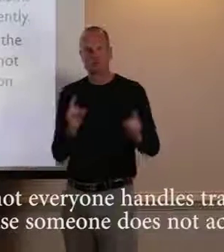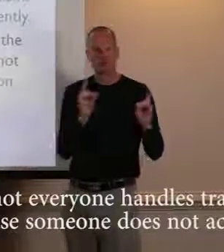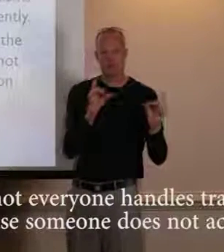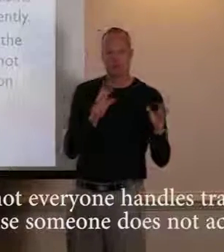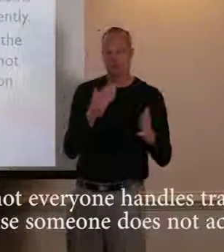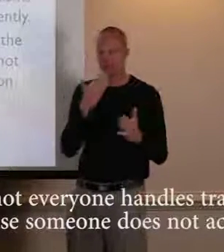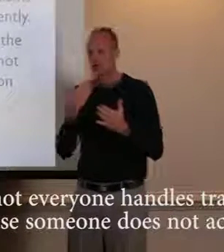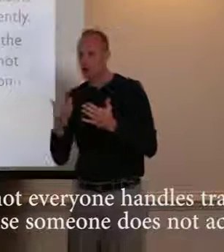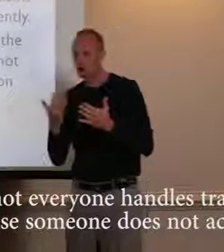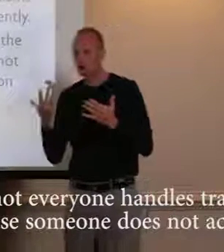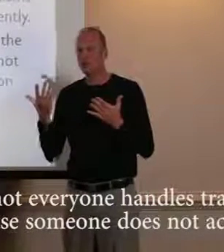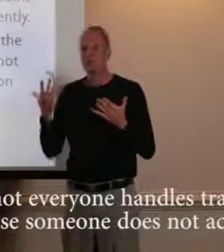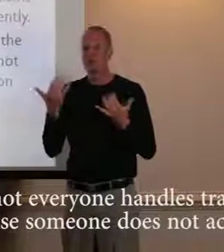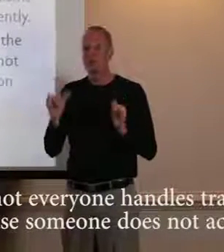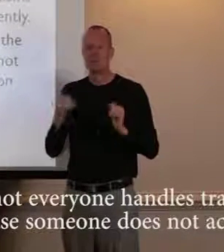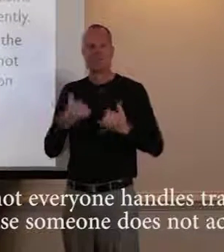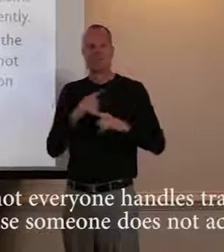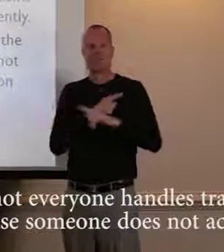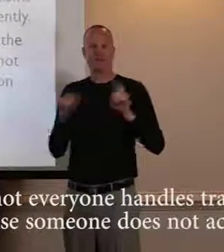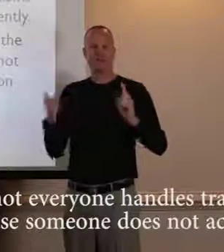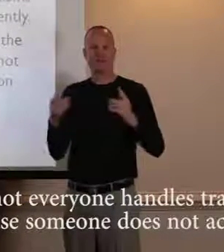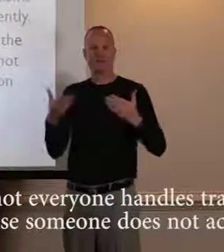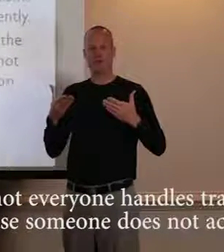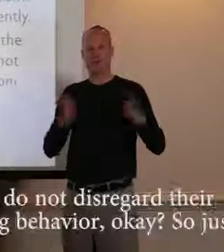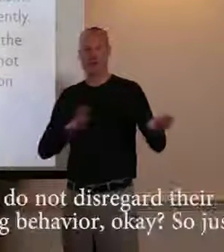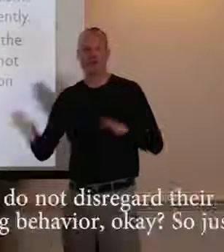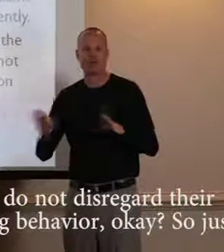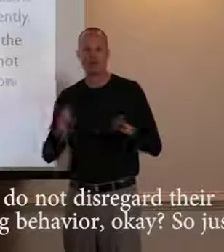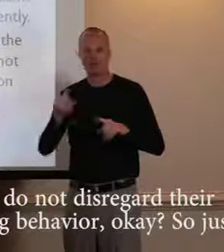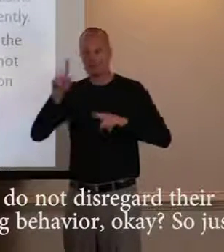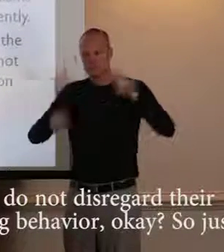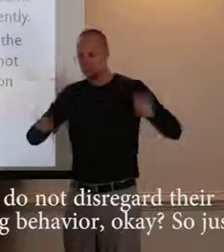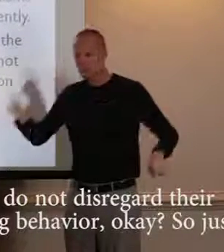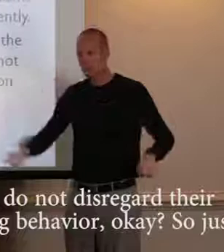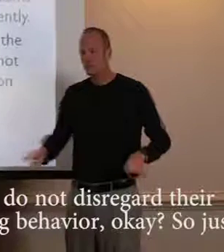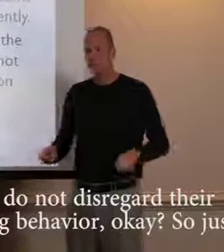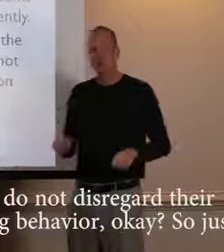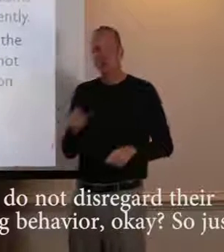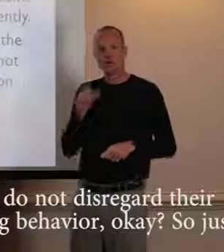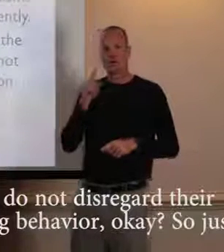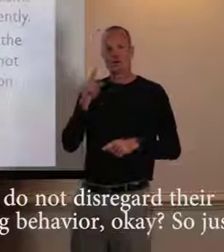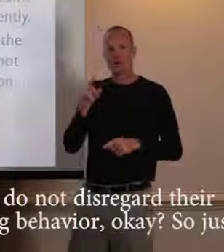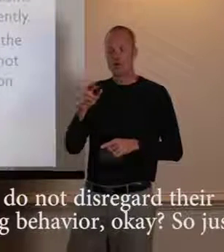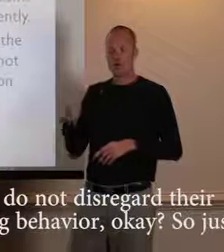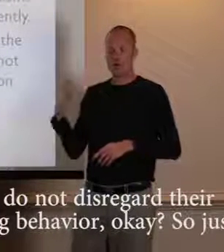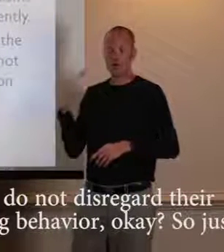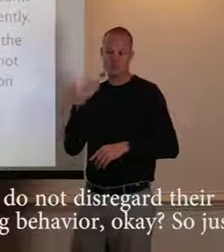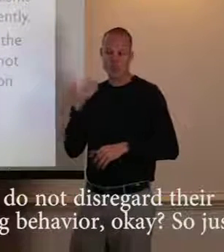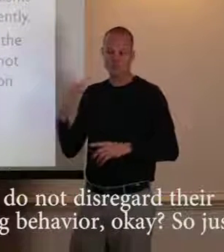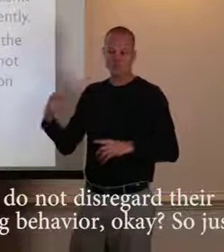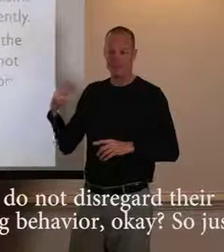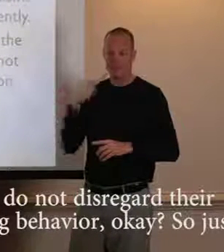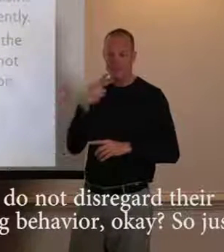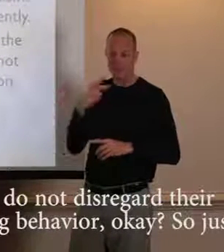way. And just because someone does not act the way a rape victim should, do not disregard their disclosure